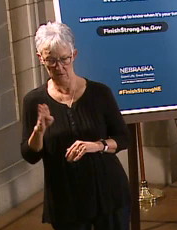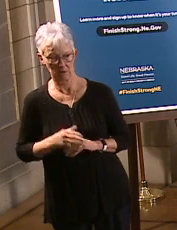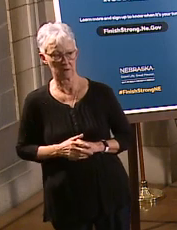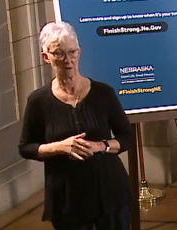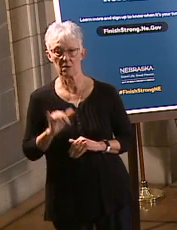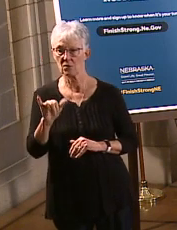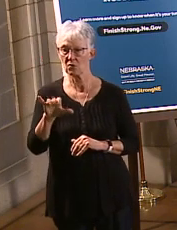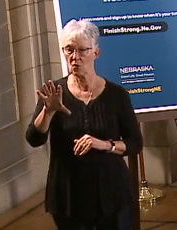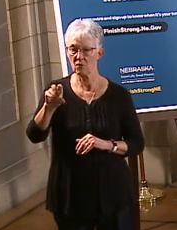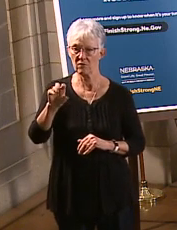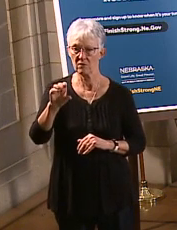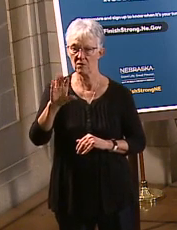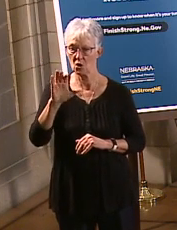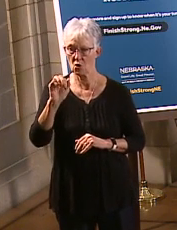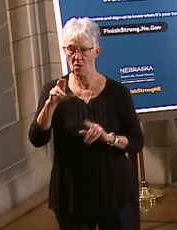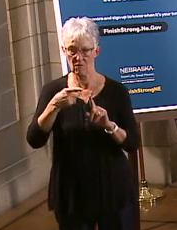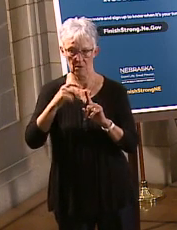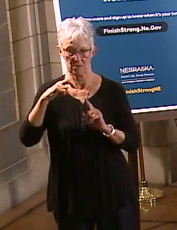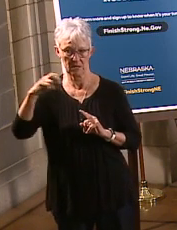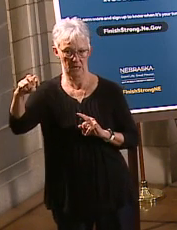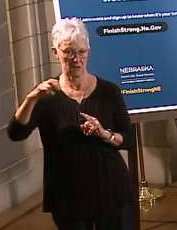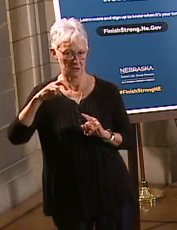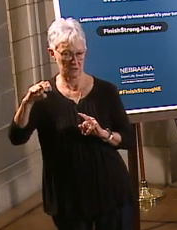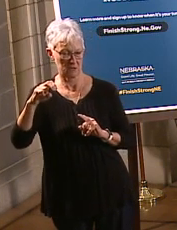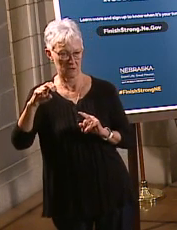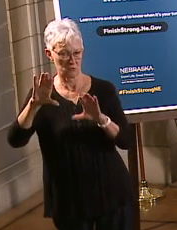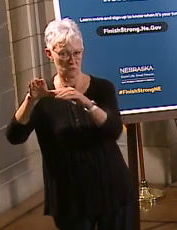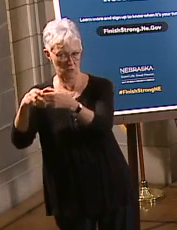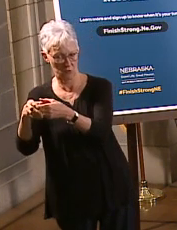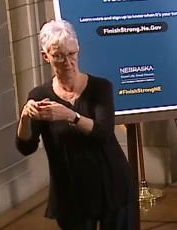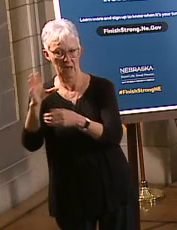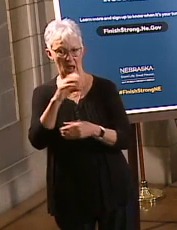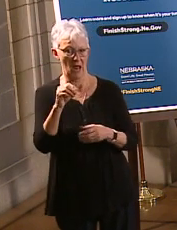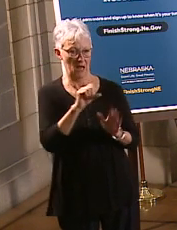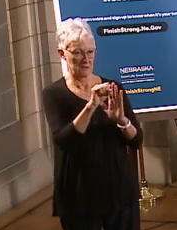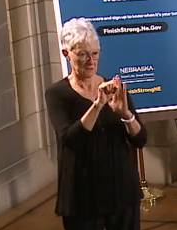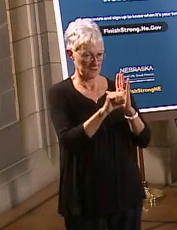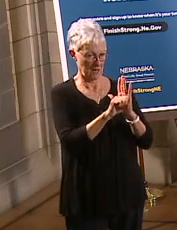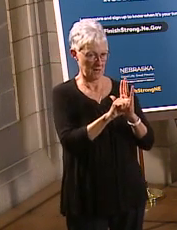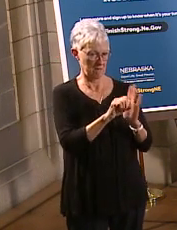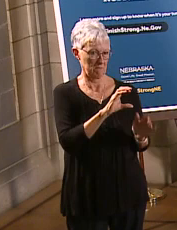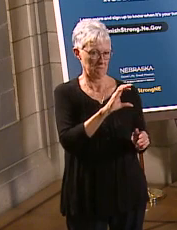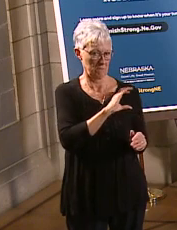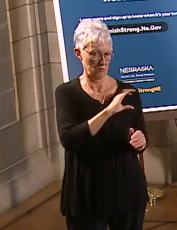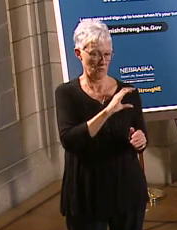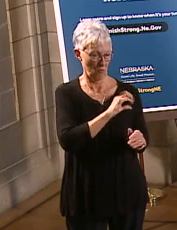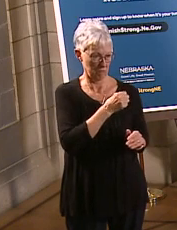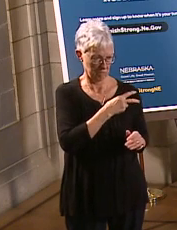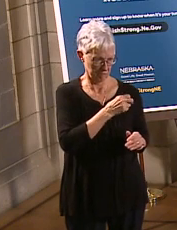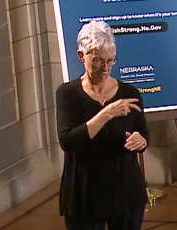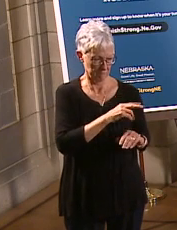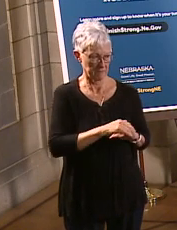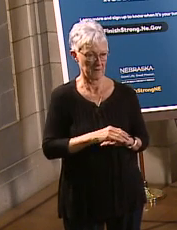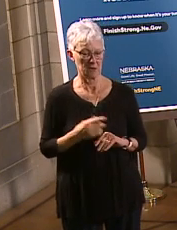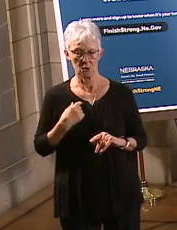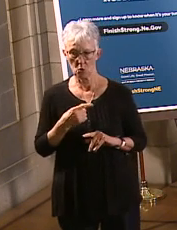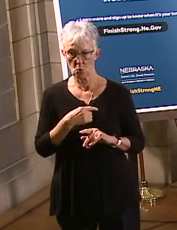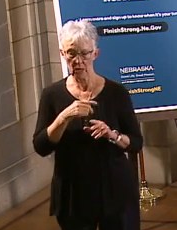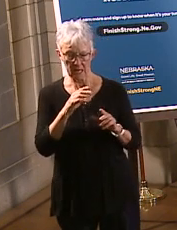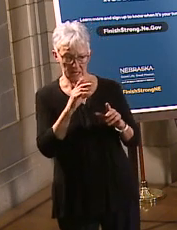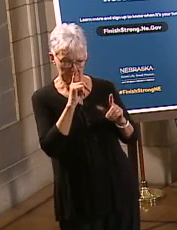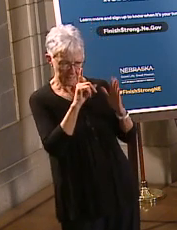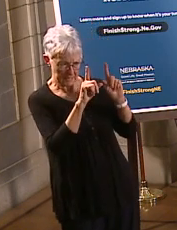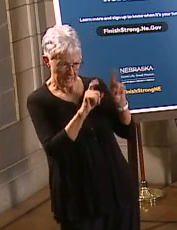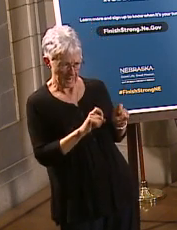50 vehicles came from the Transportation Bureau and the Nebraska State Patrol, and we performed the engine performance, economic feasibility,